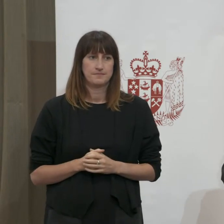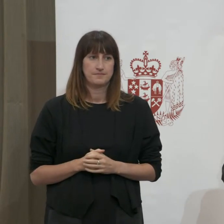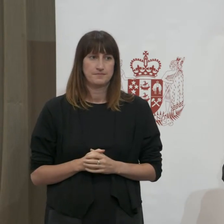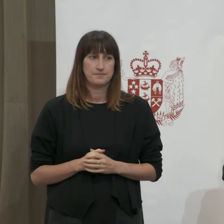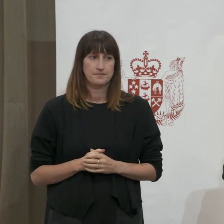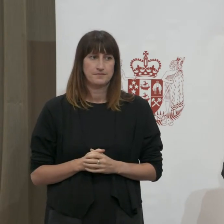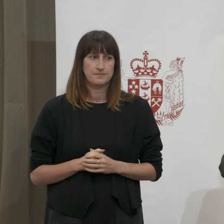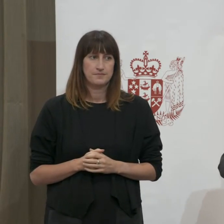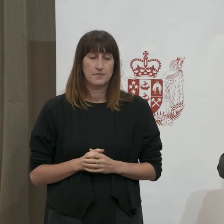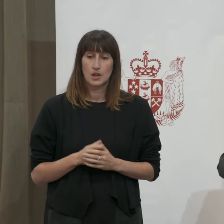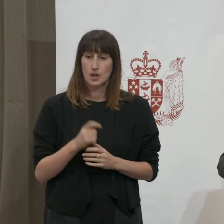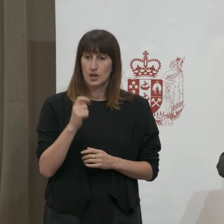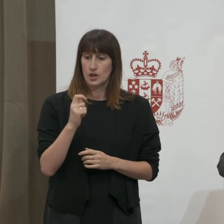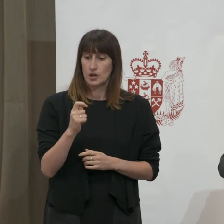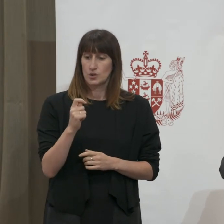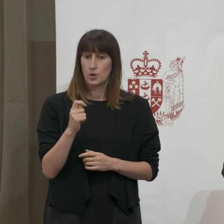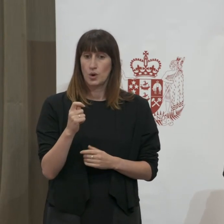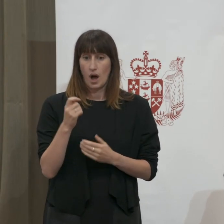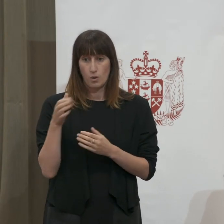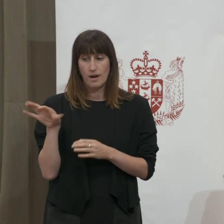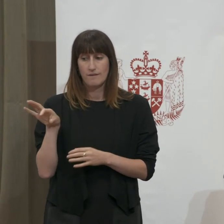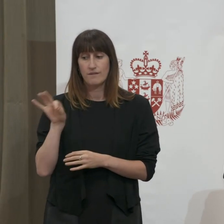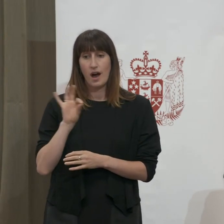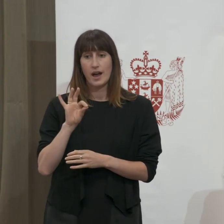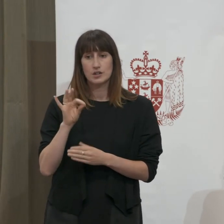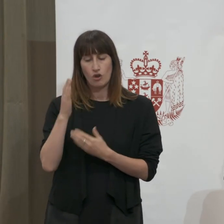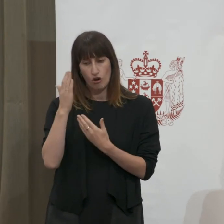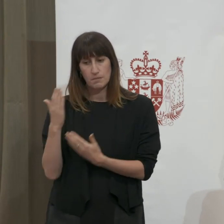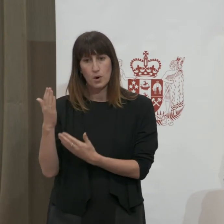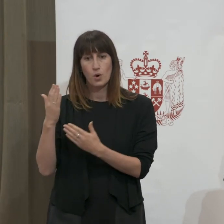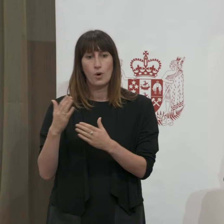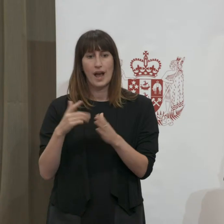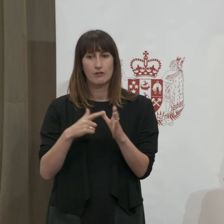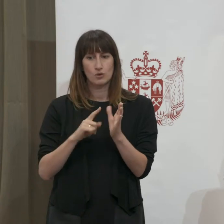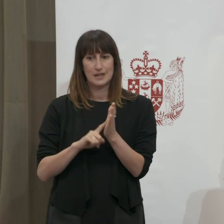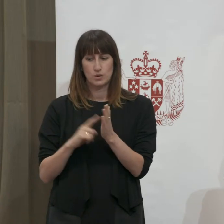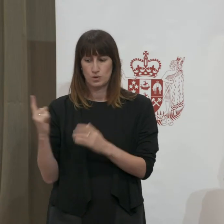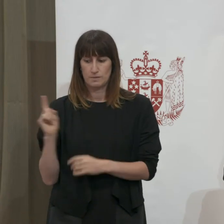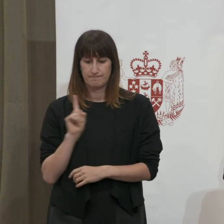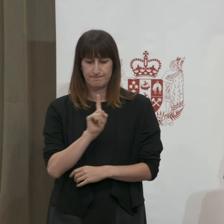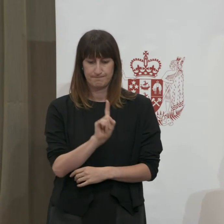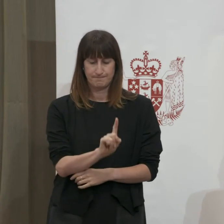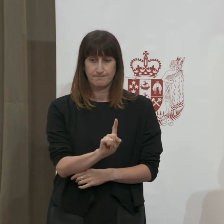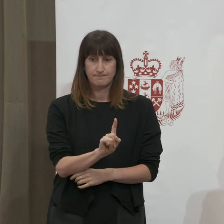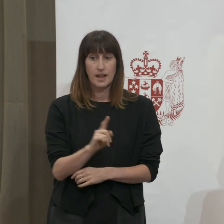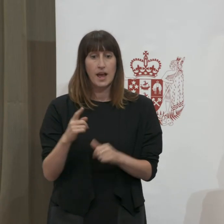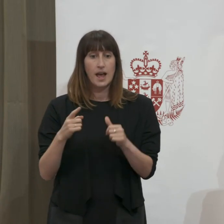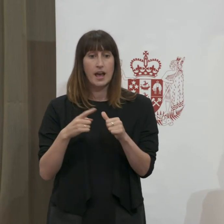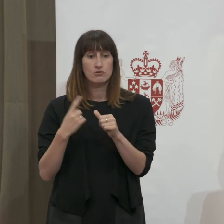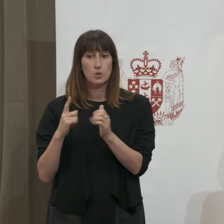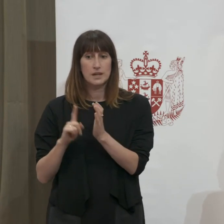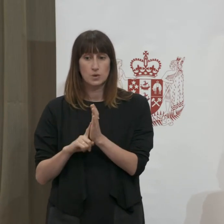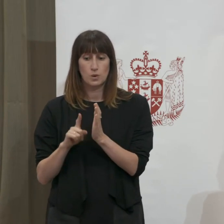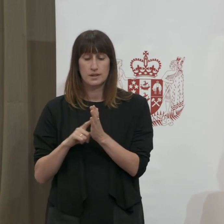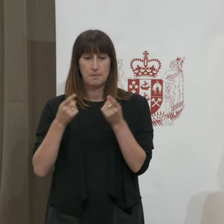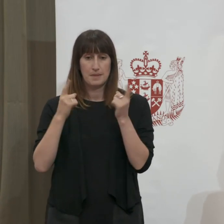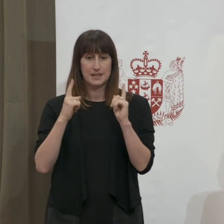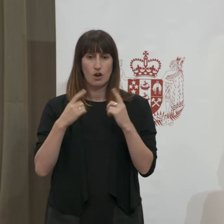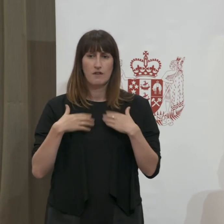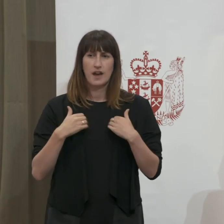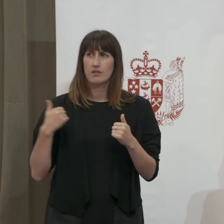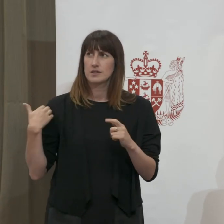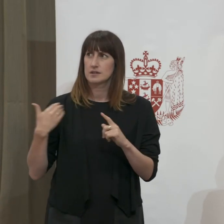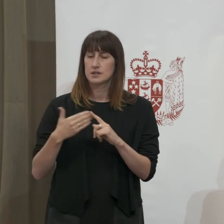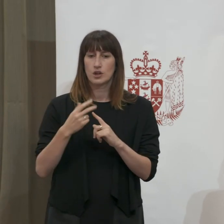Very shortly, I'll invite the Honourable Andrew Little to the stage. Now, Andrew Little has served as Minister of Health since